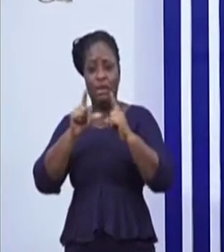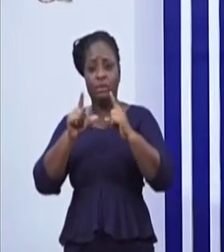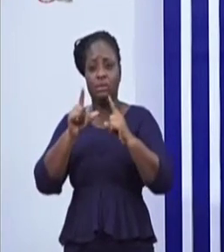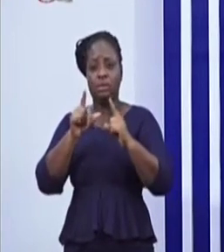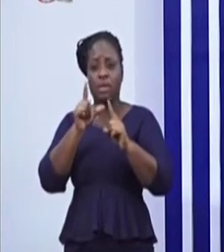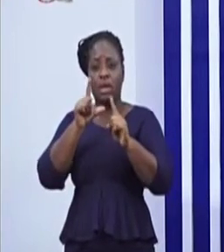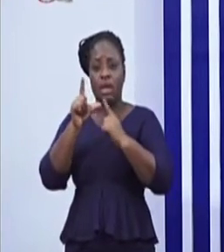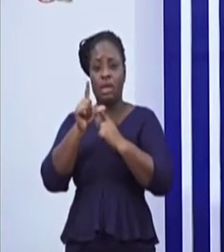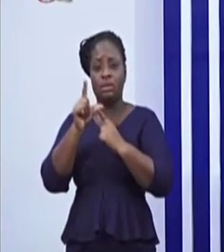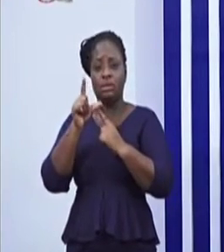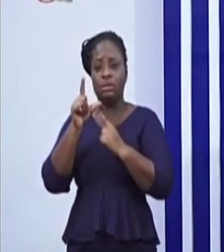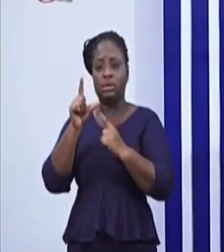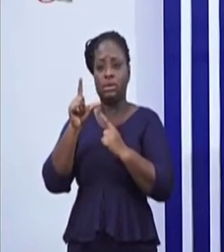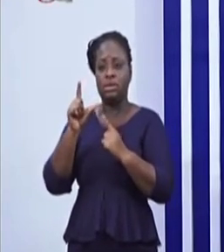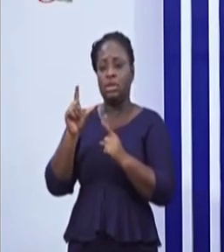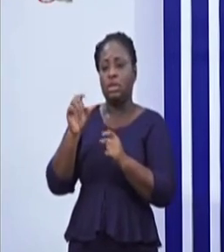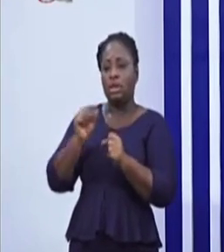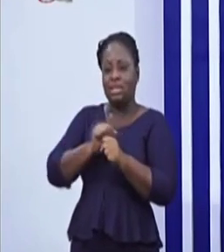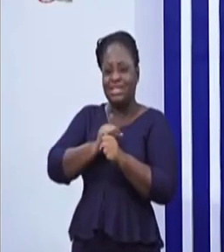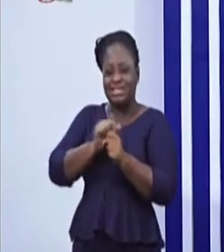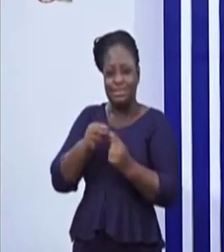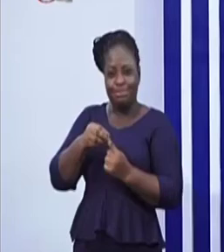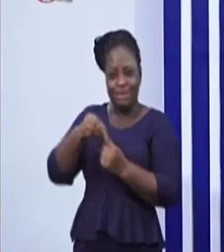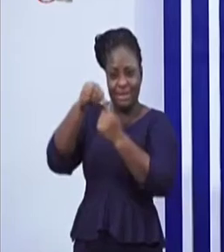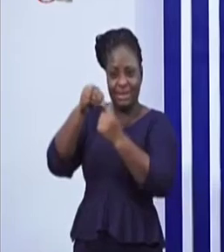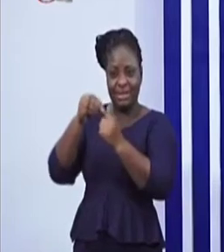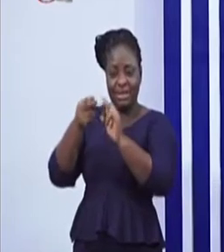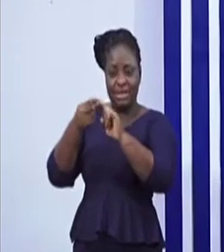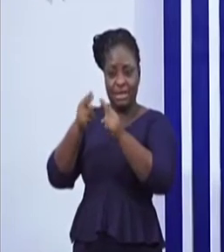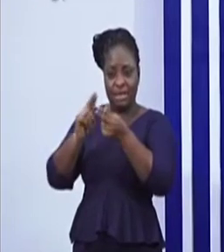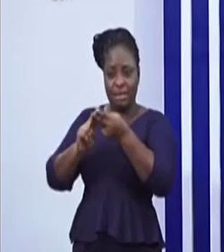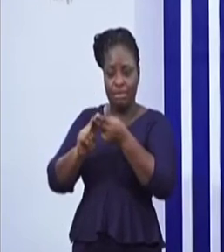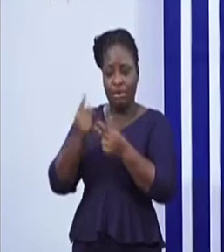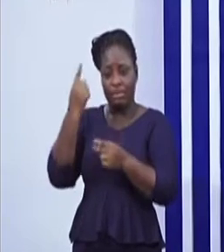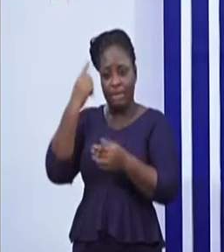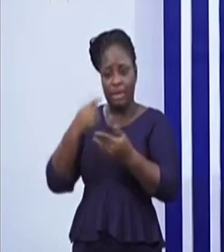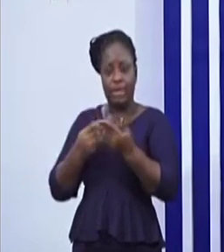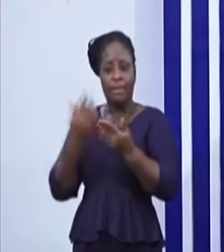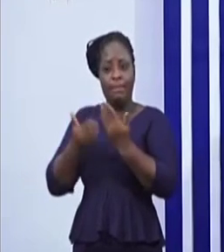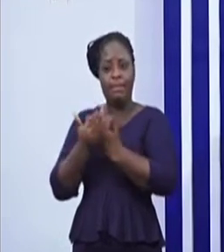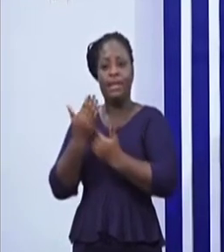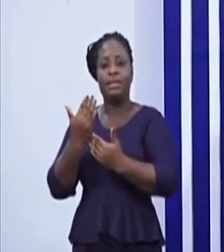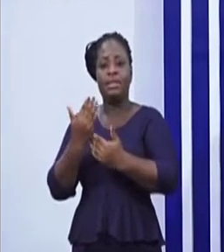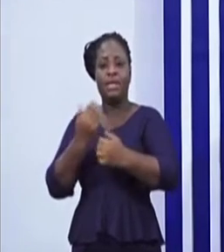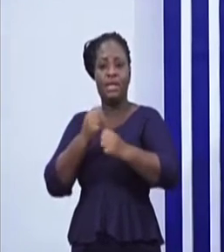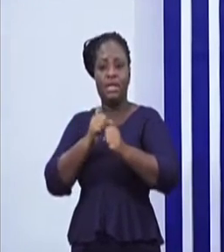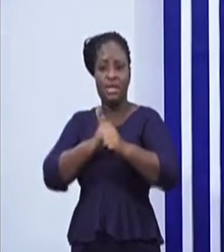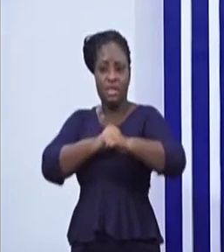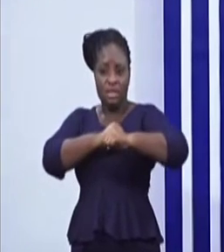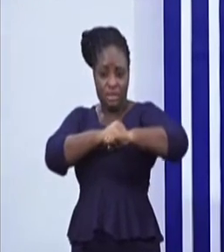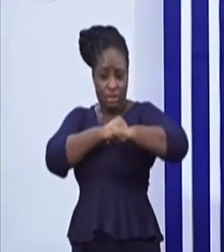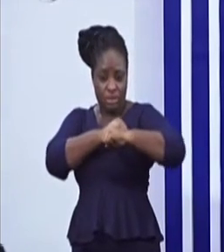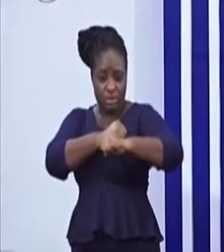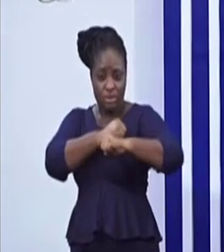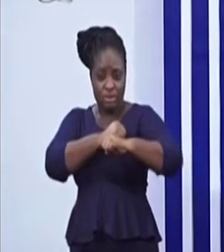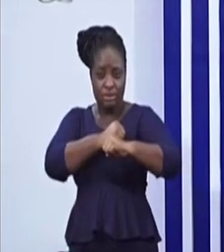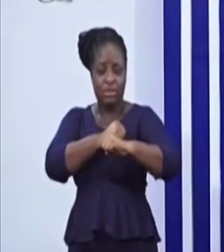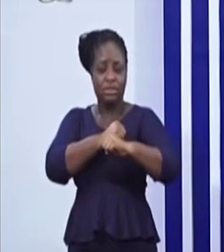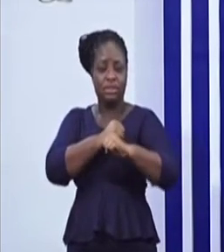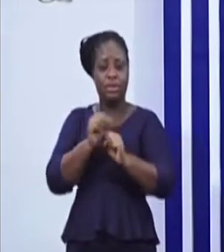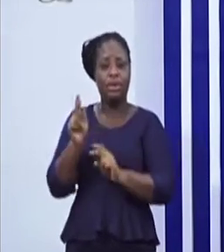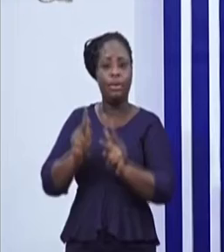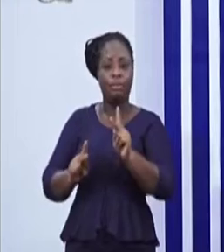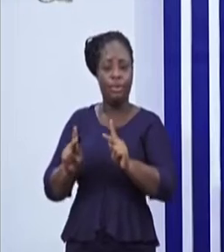operation dubbed Operation COVID Safety, which was conceived and launched pursuant to the President's own directive to